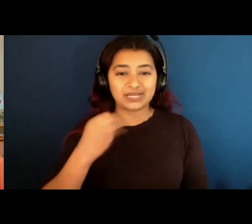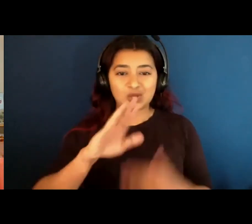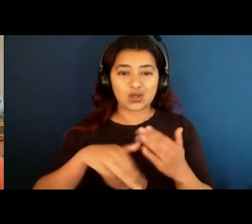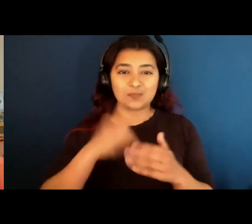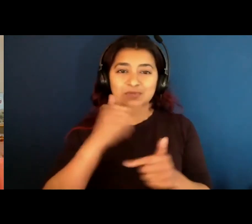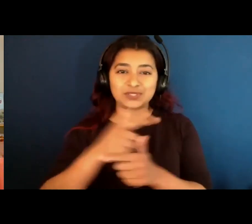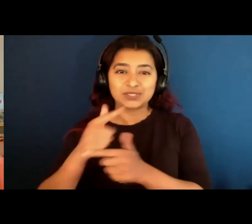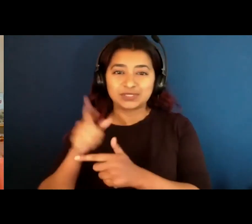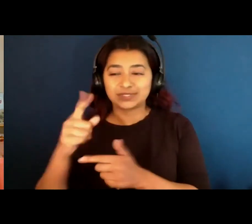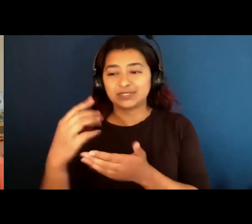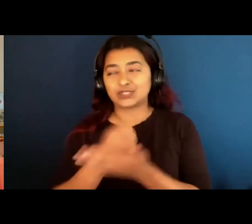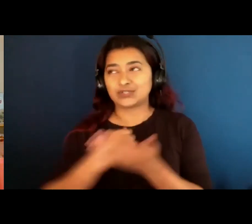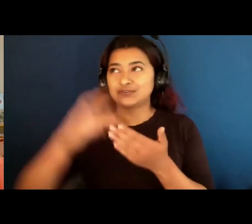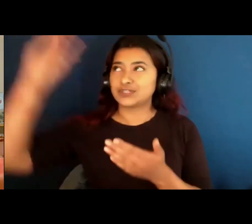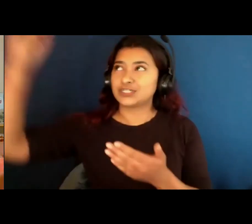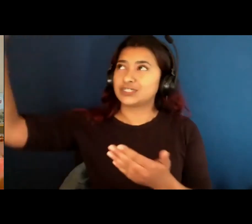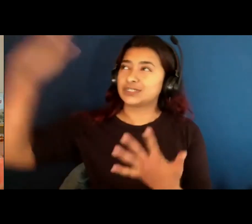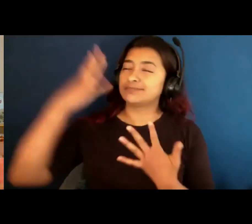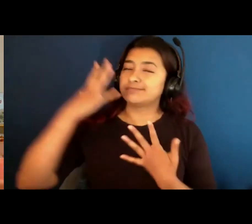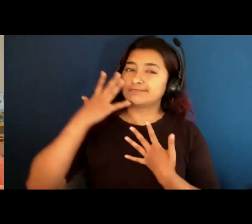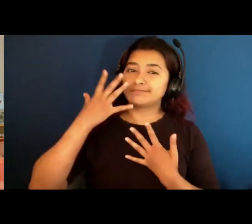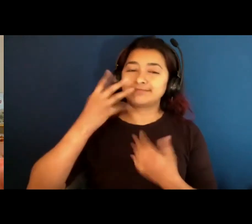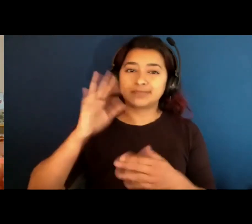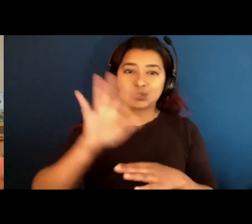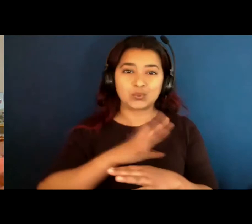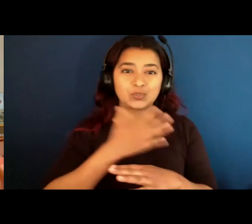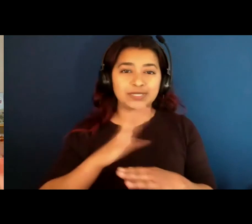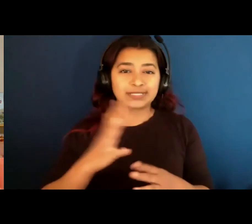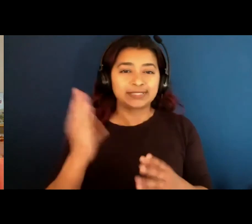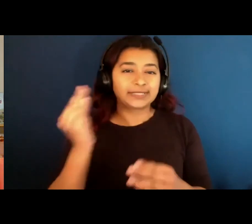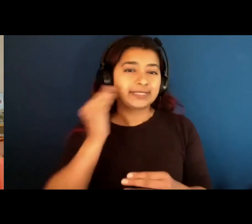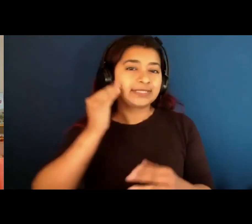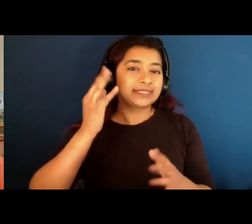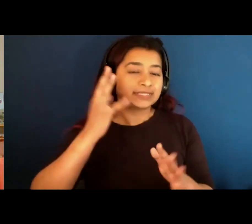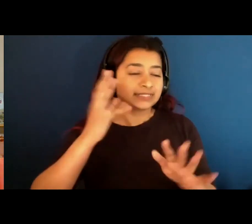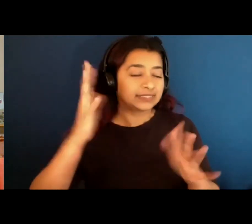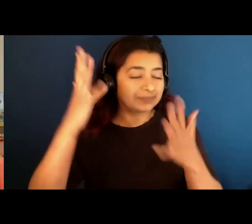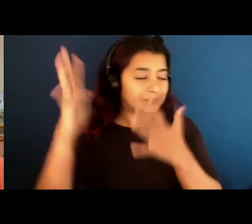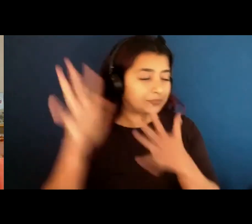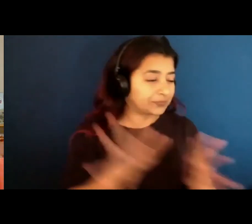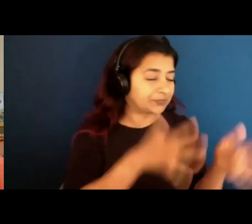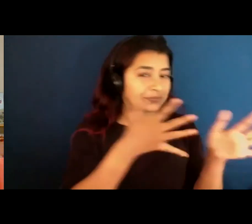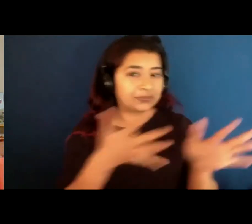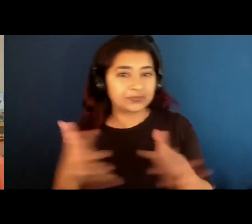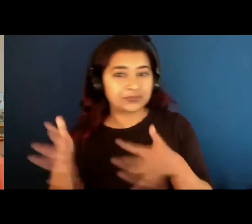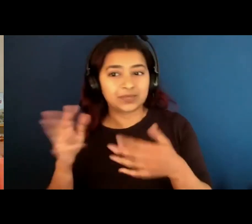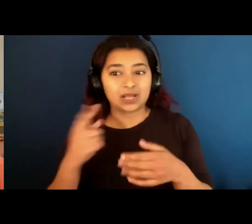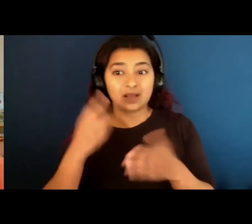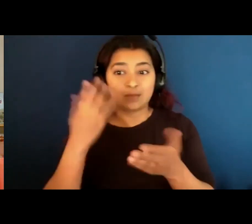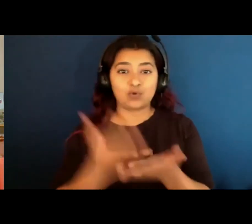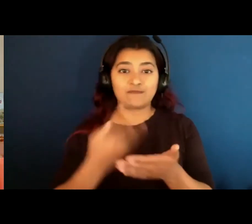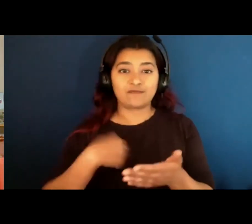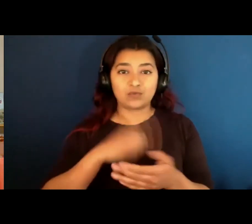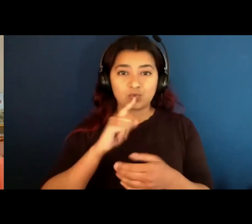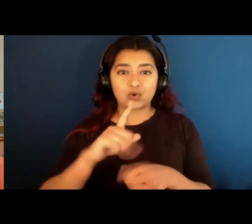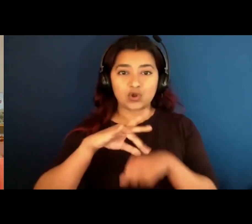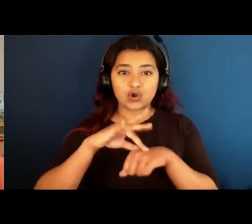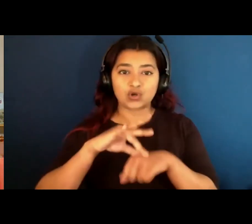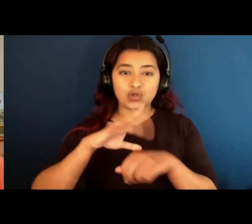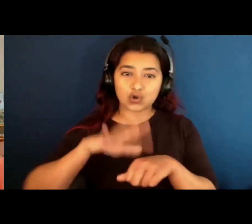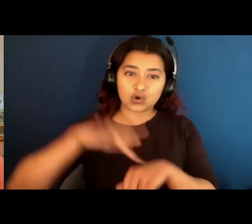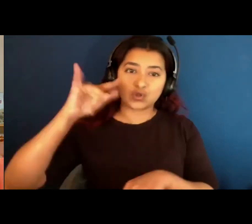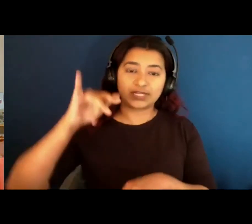the sun's reach. The winds kiss and howl atop the scalp. Proof we are the earth's earliest